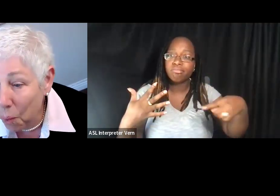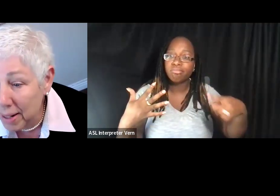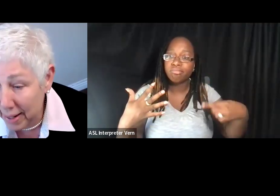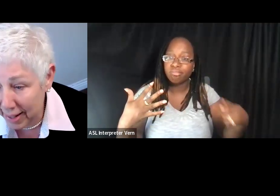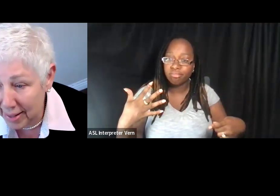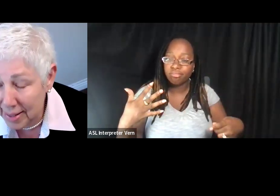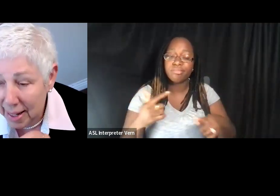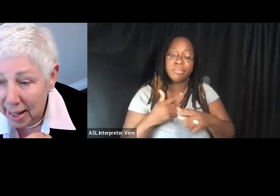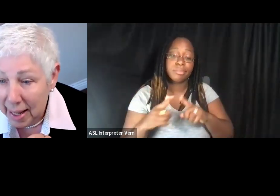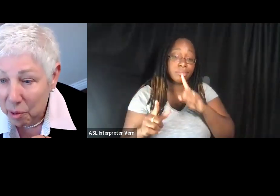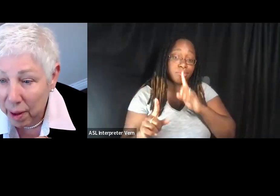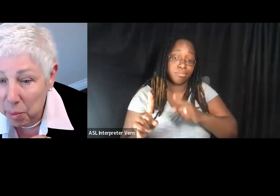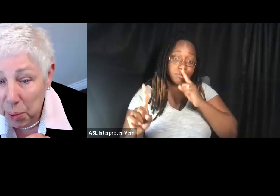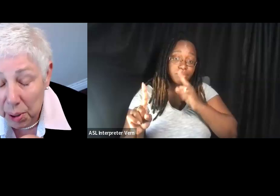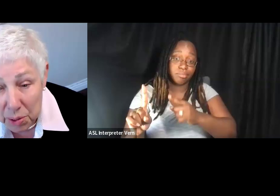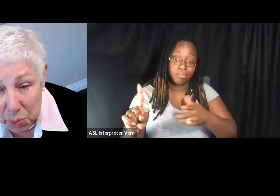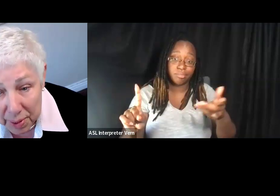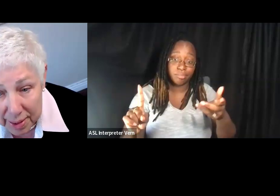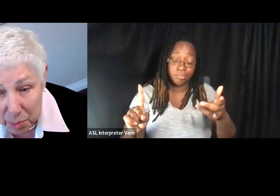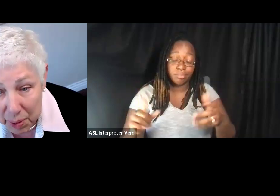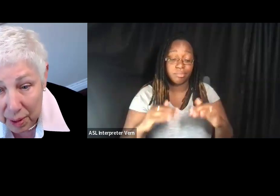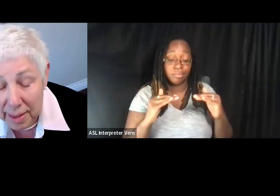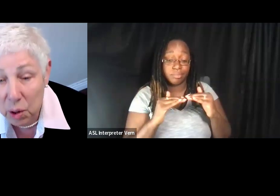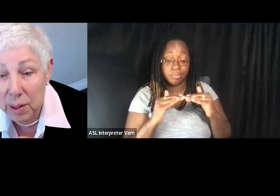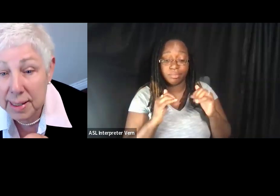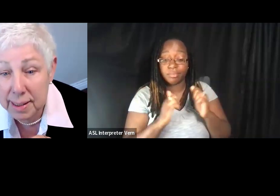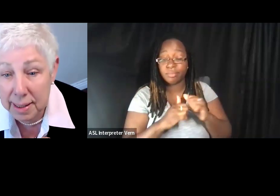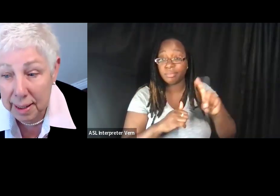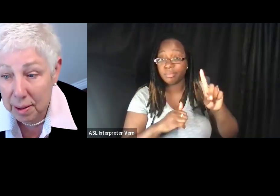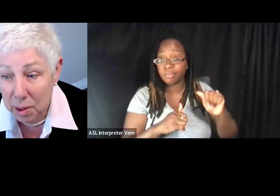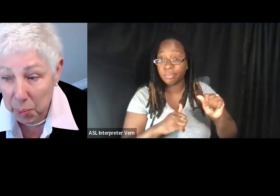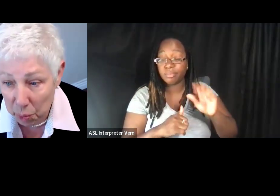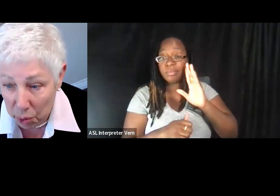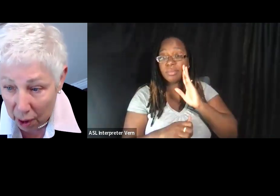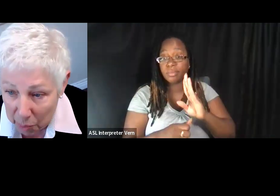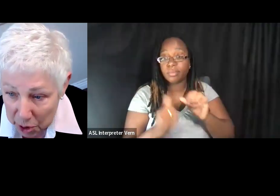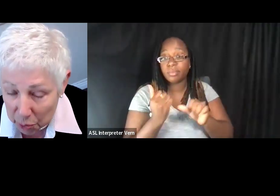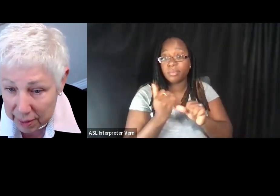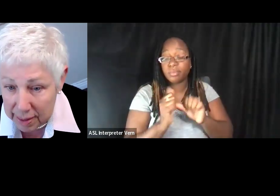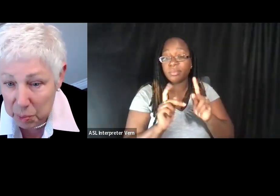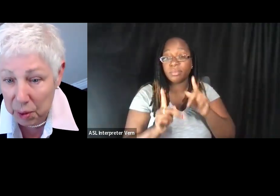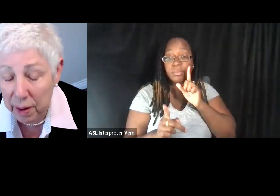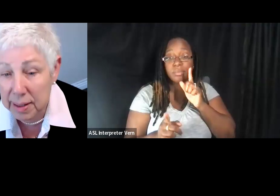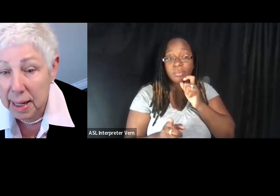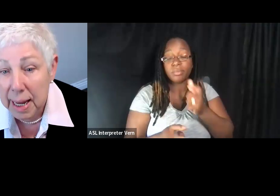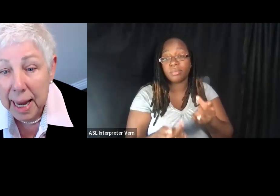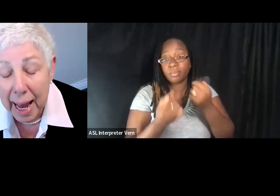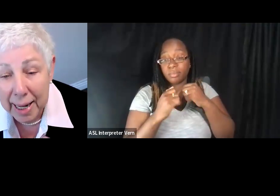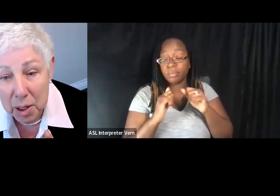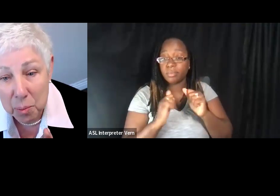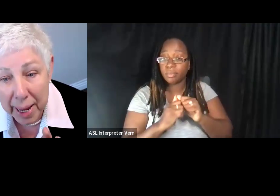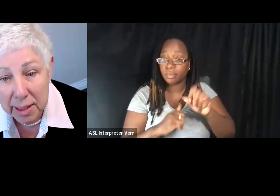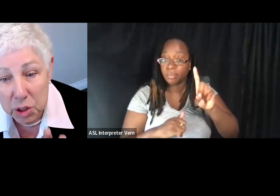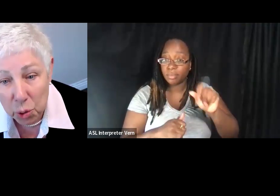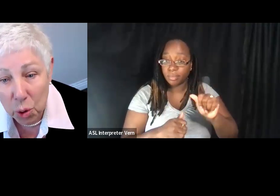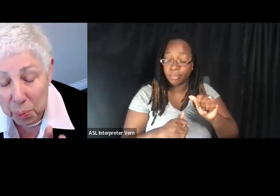the point is that peers with disabilities are assisting the people who come to you with disabilities, and